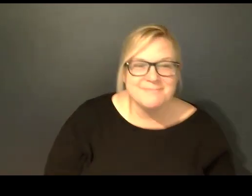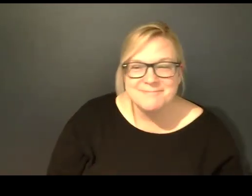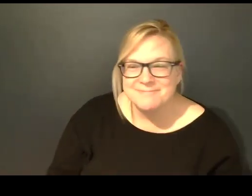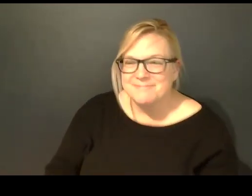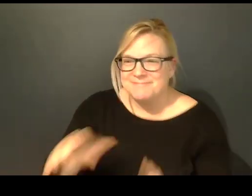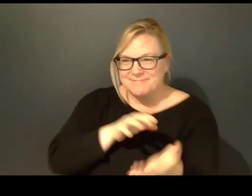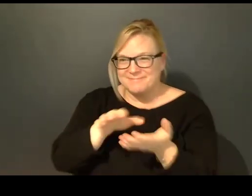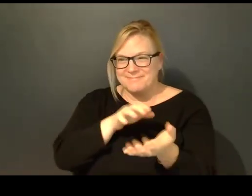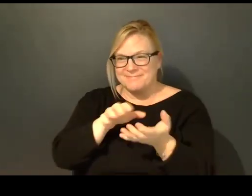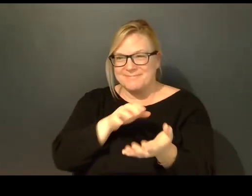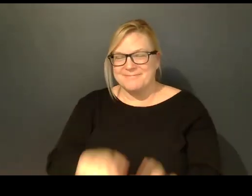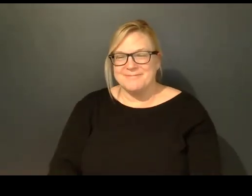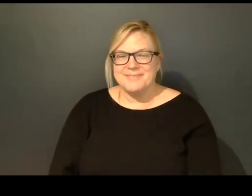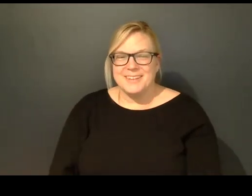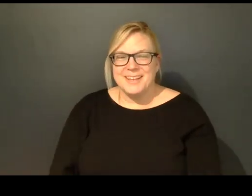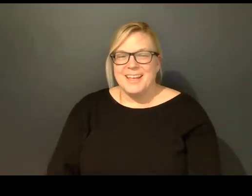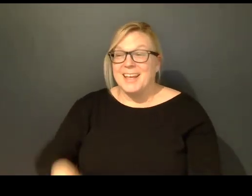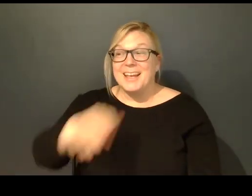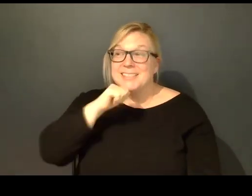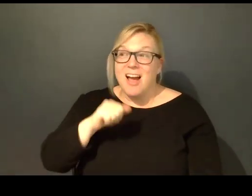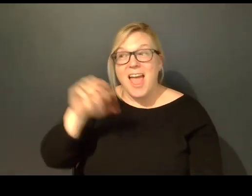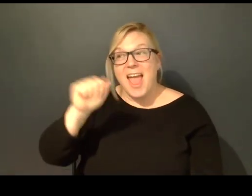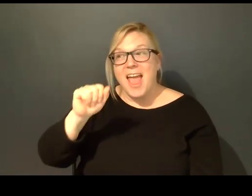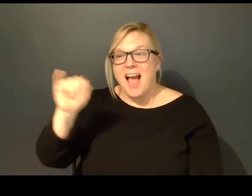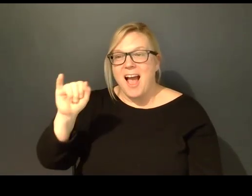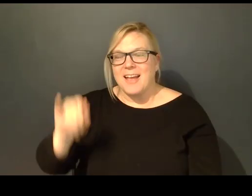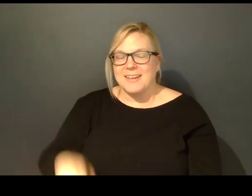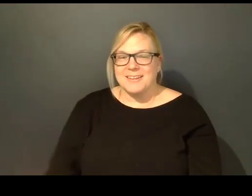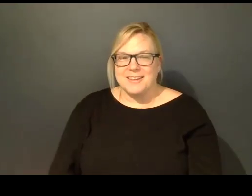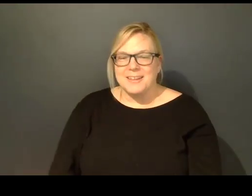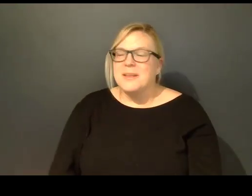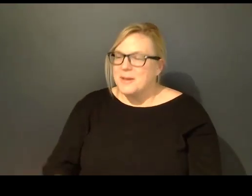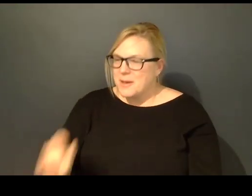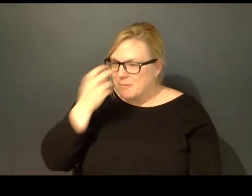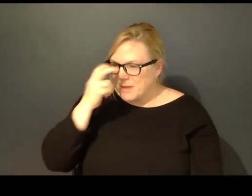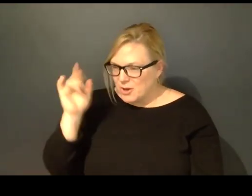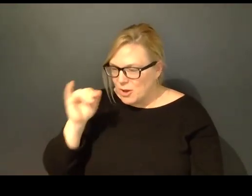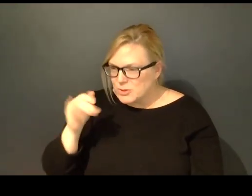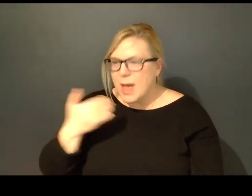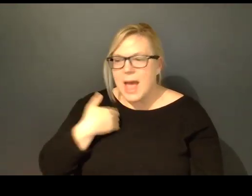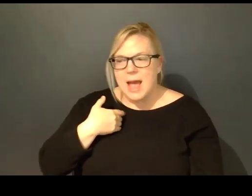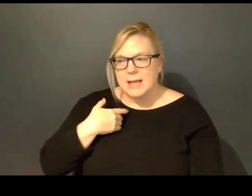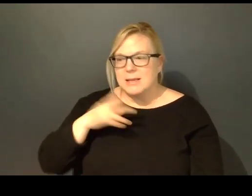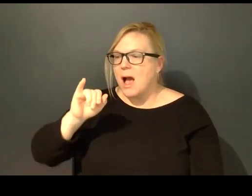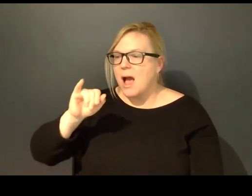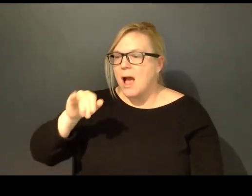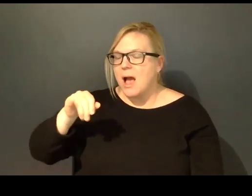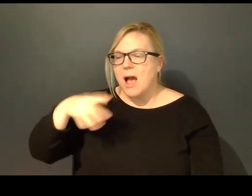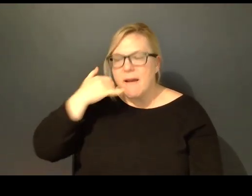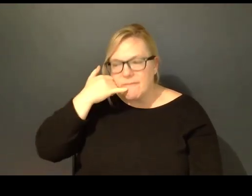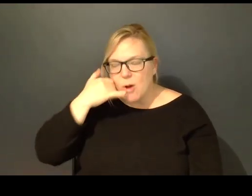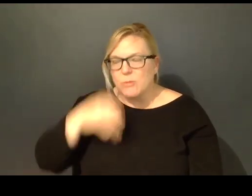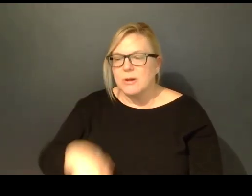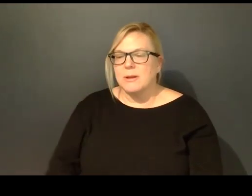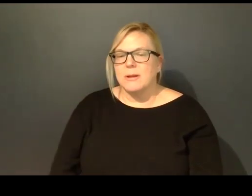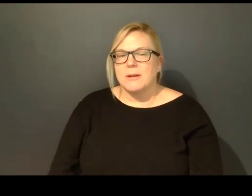And he's not AI, not yet. He's blind as well, and he has an iPhone. Again,